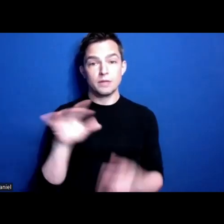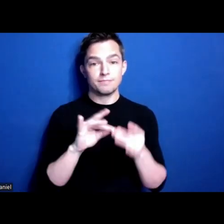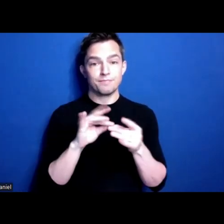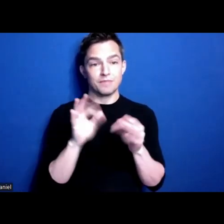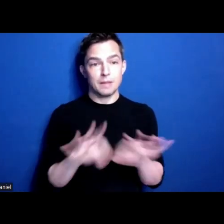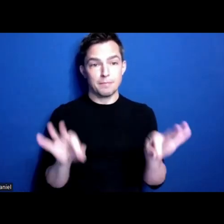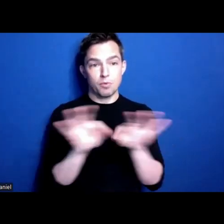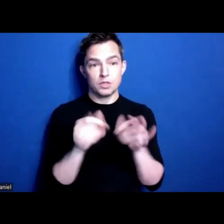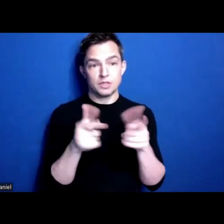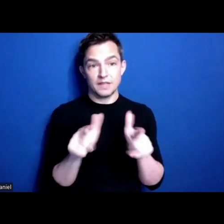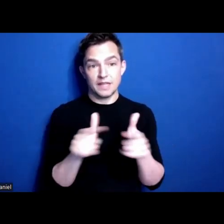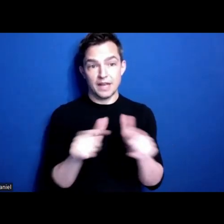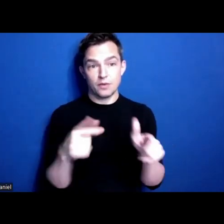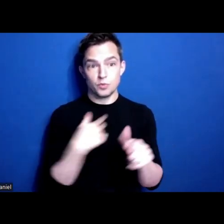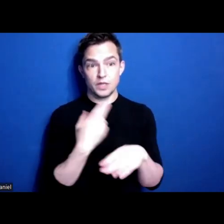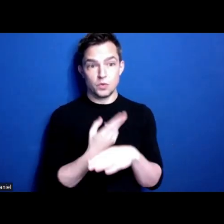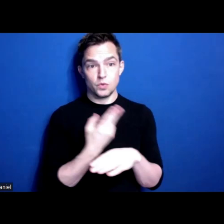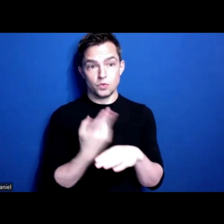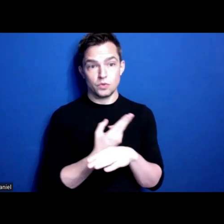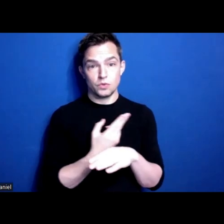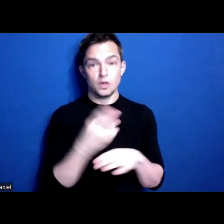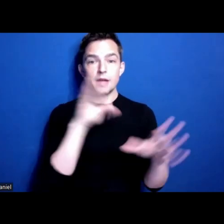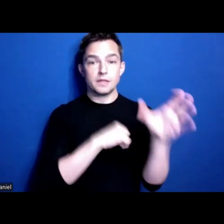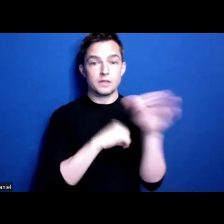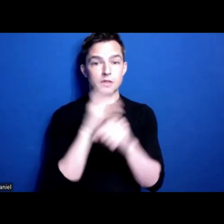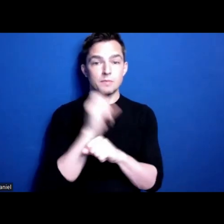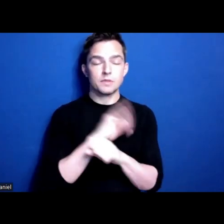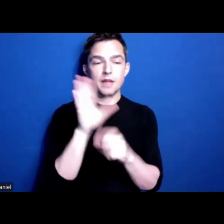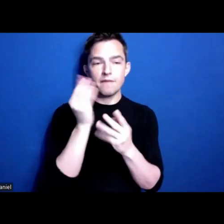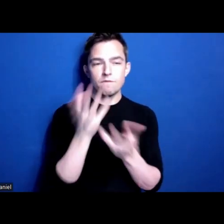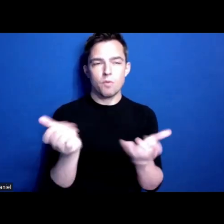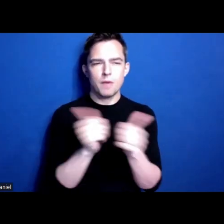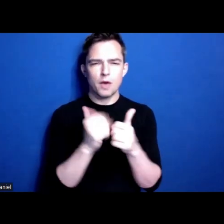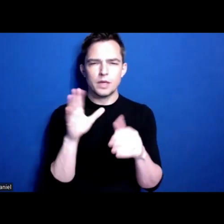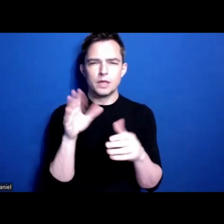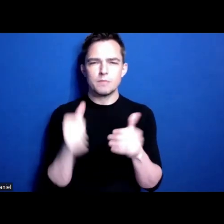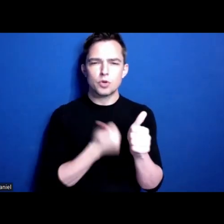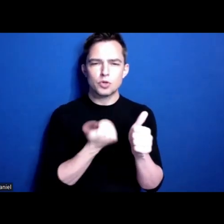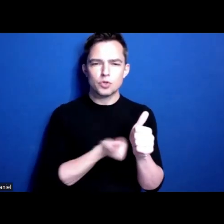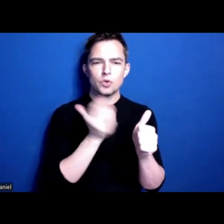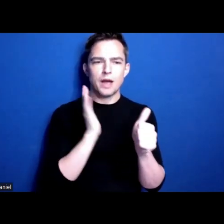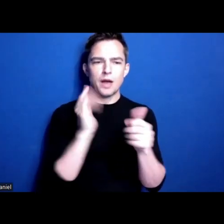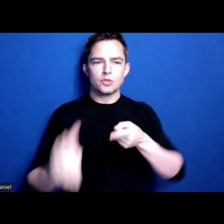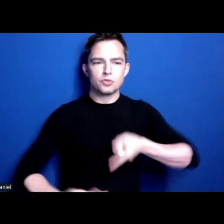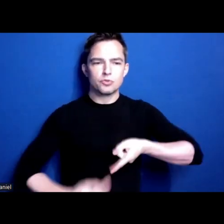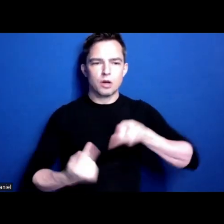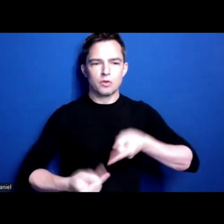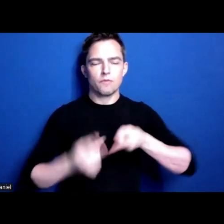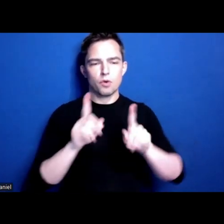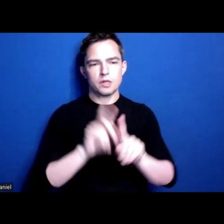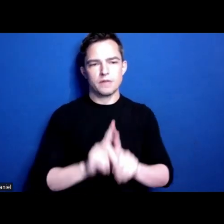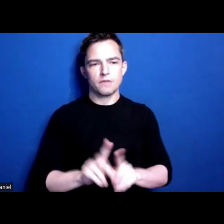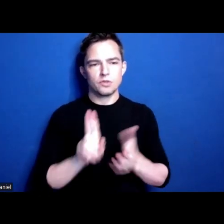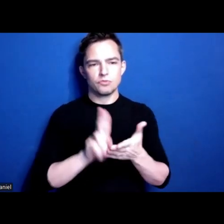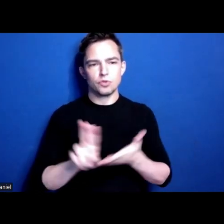the language we use and the assumptions that inform how we pursue our struggles for a different